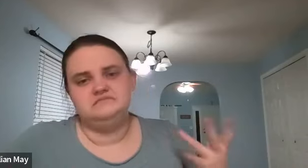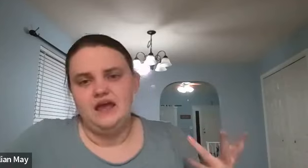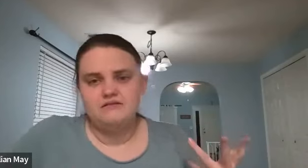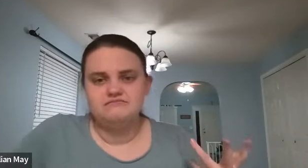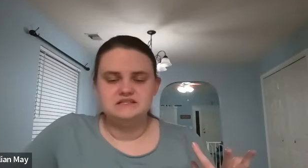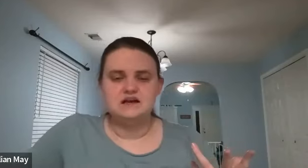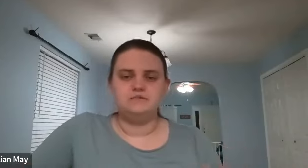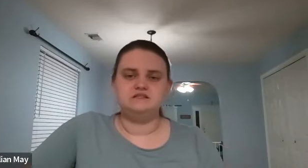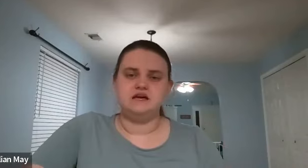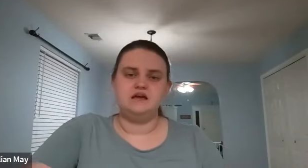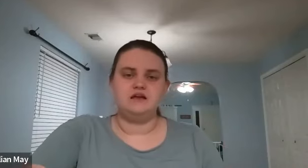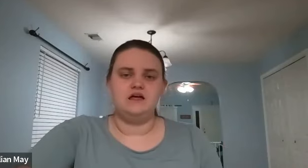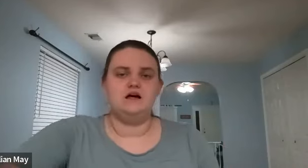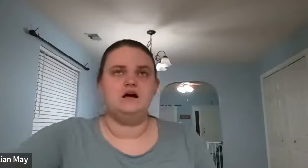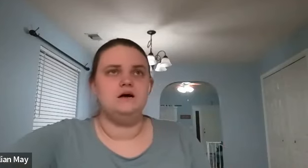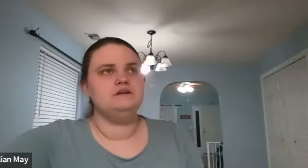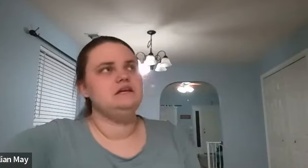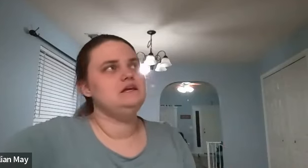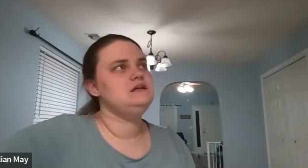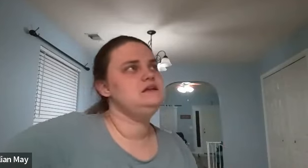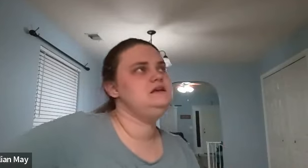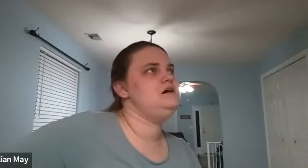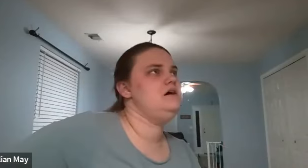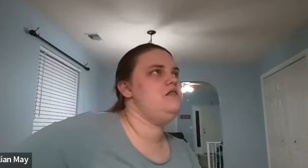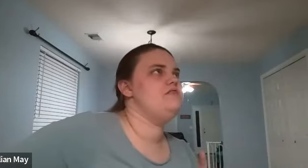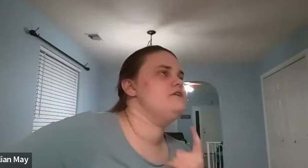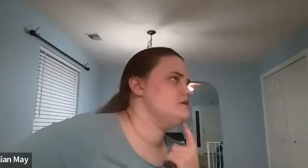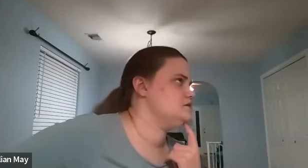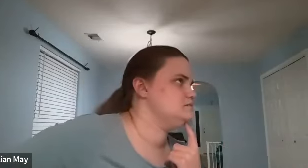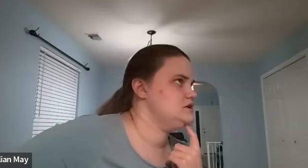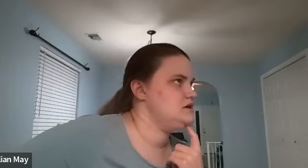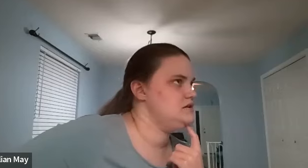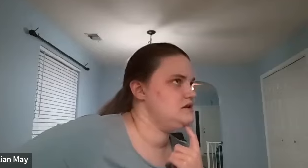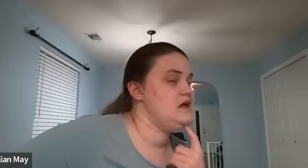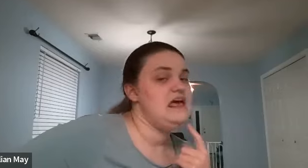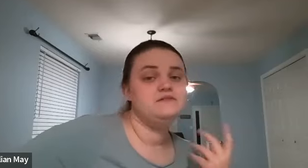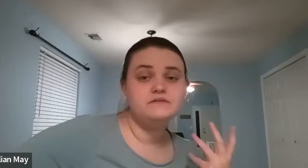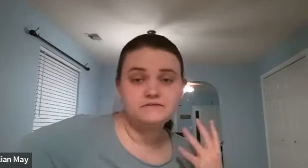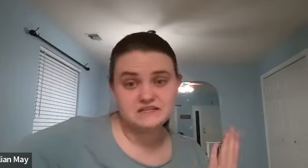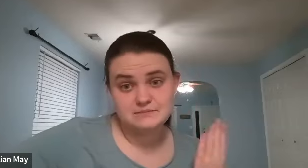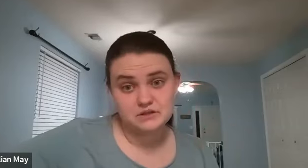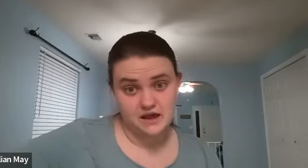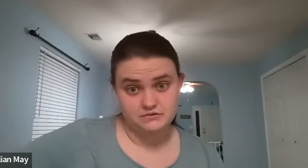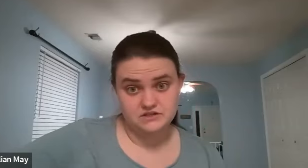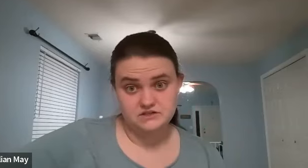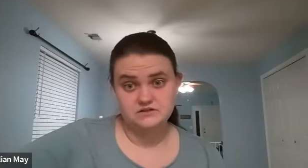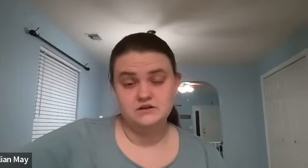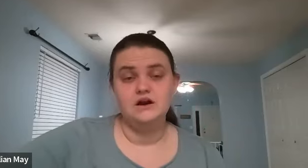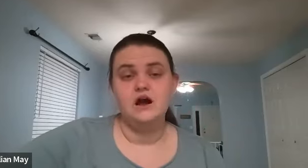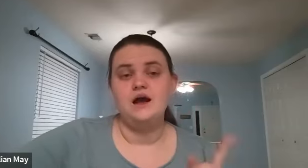Yeah, that's how I would say. Any others? I'm trying to think. If you have like a fancy blouse, I would